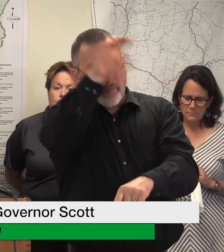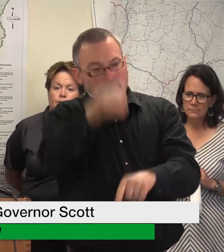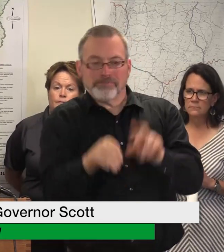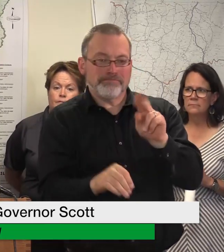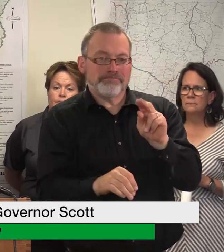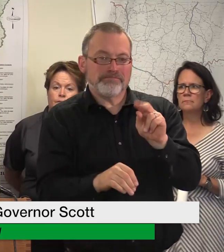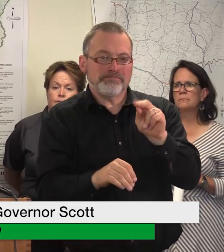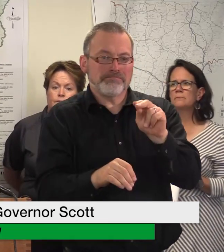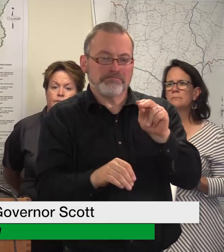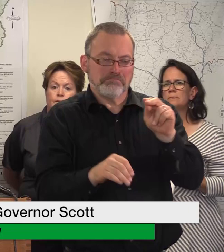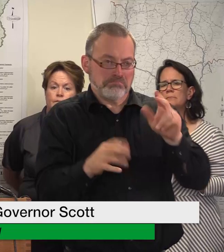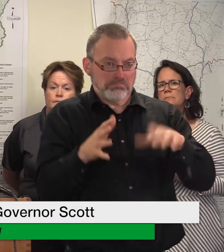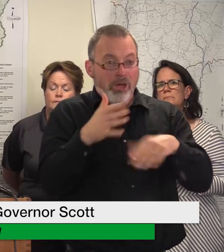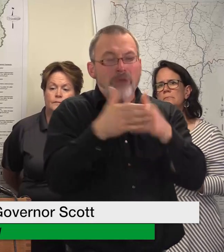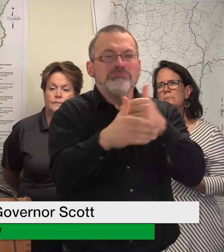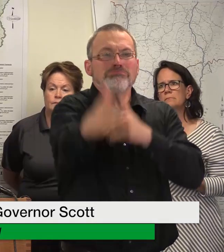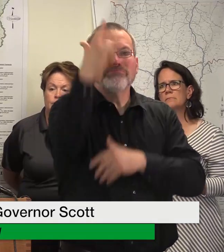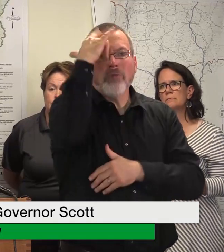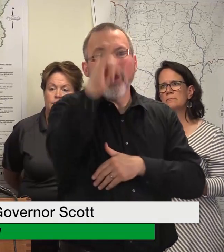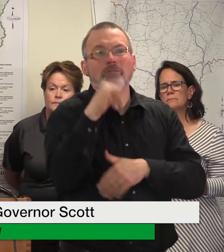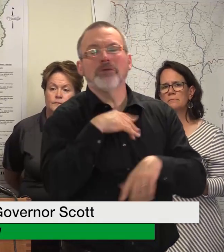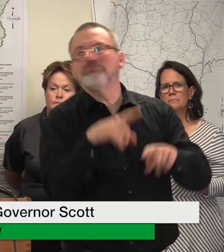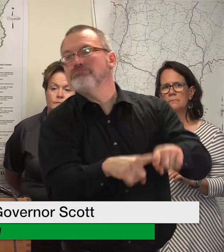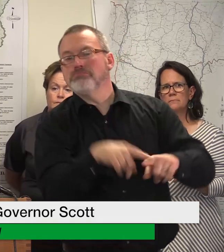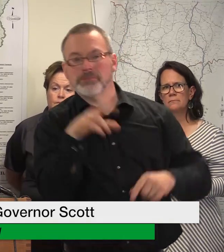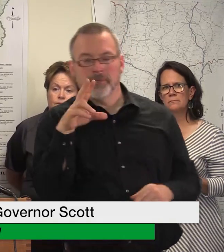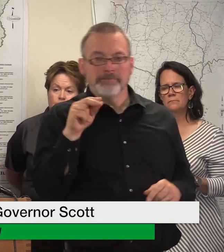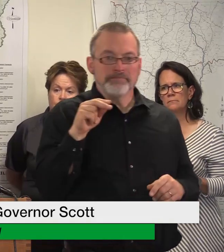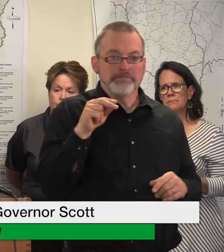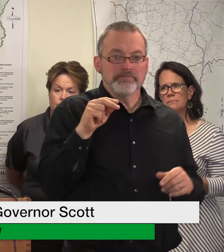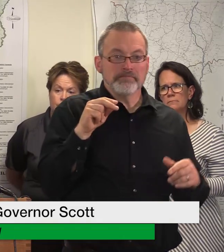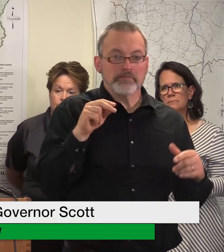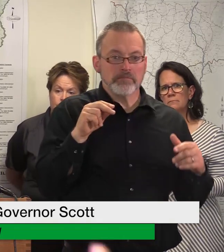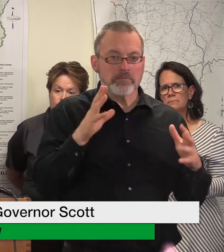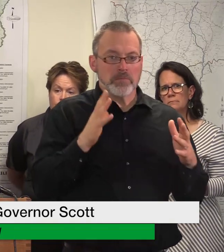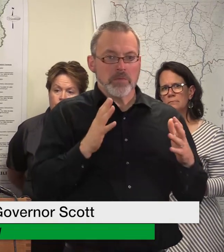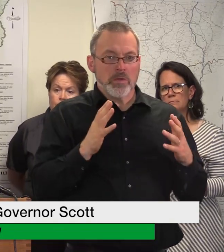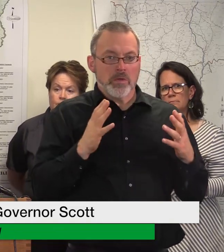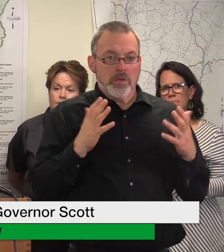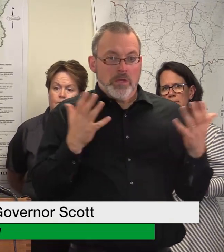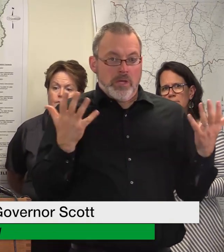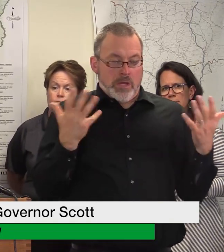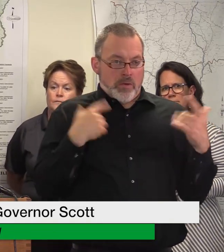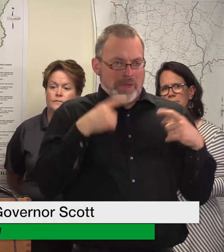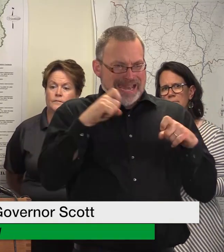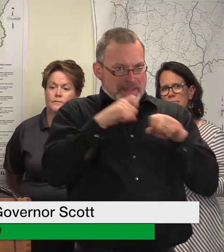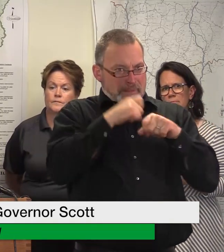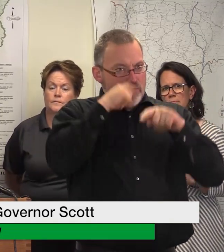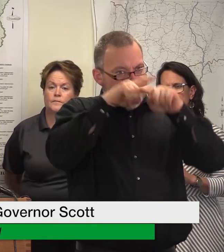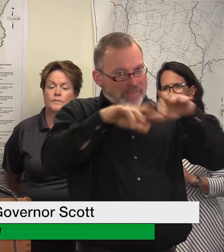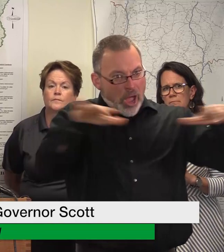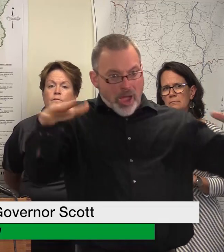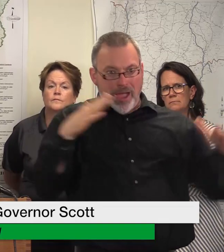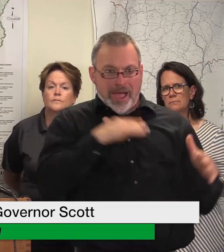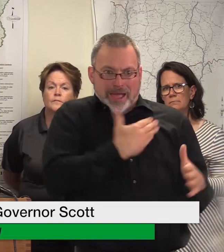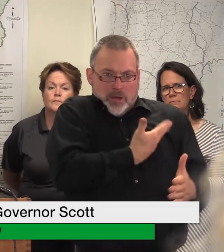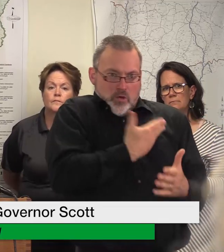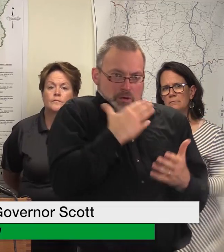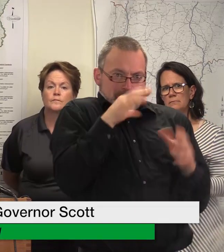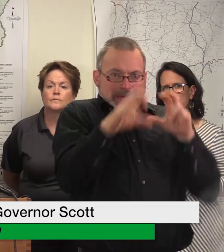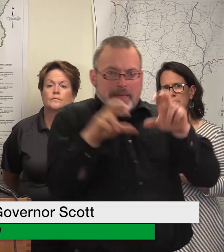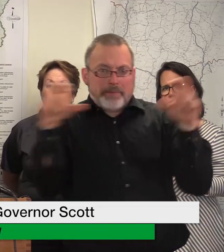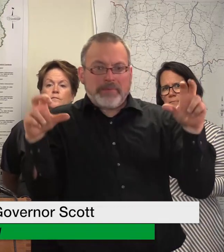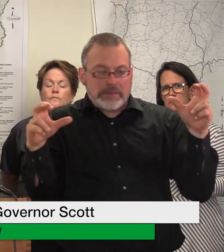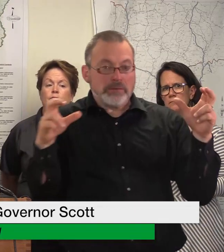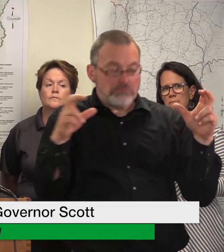perpetuity. But it helps for us to diversify and bring as many businesses in and bringing more revenue in